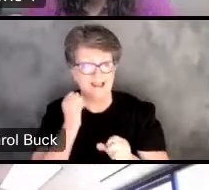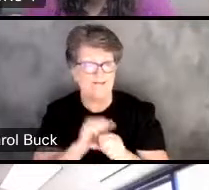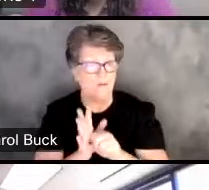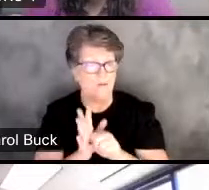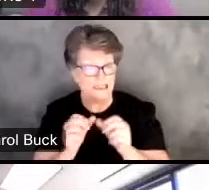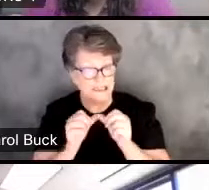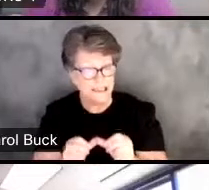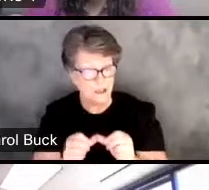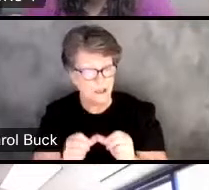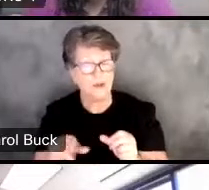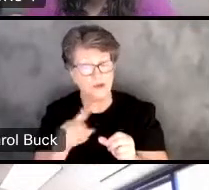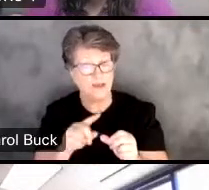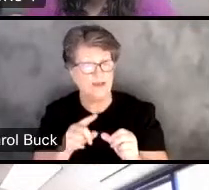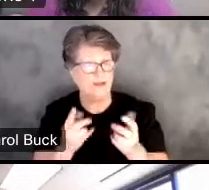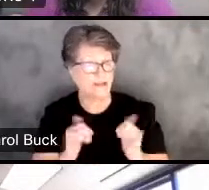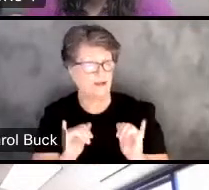and there's still the